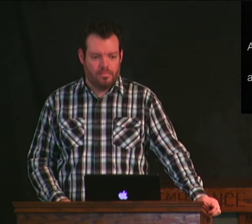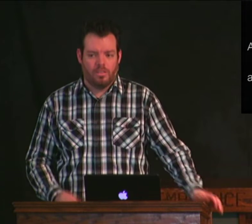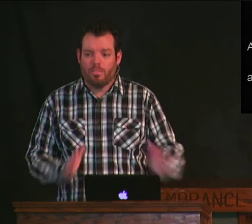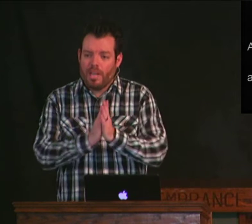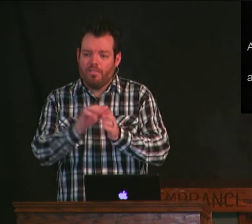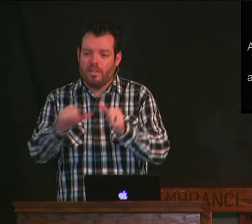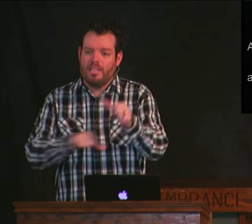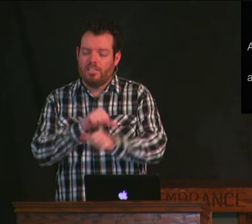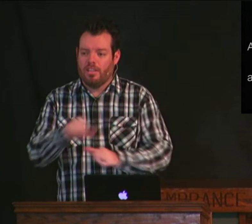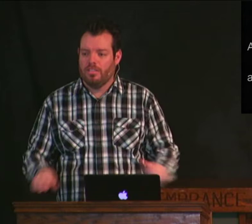to pray for each other.